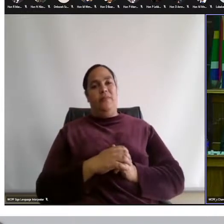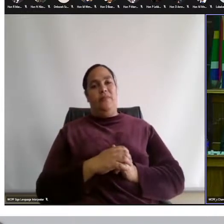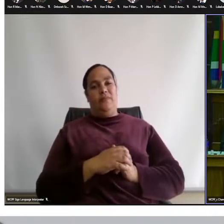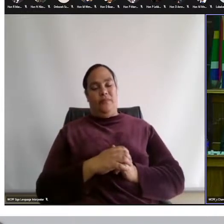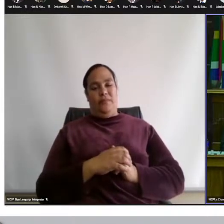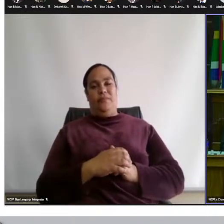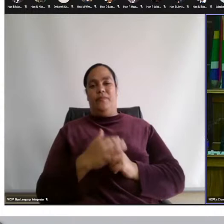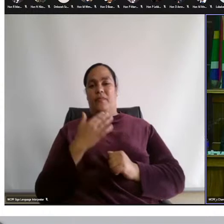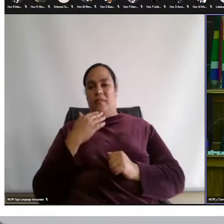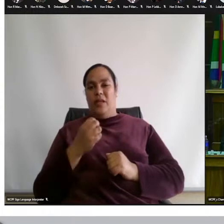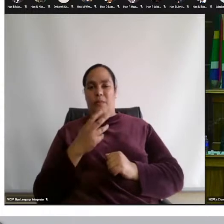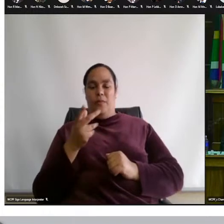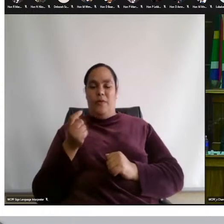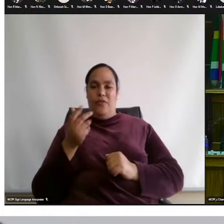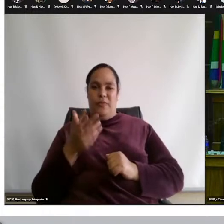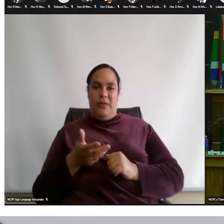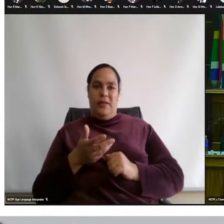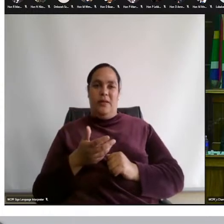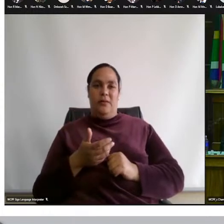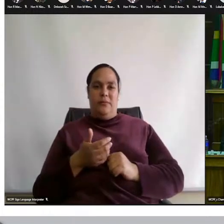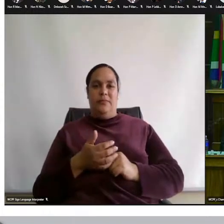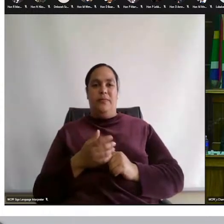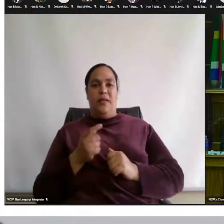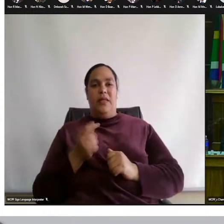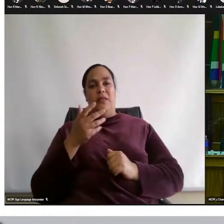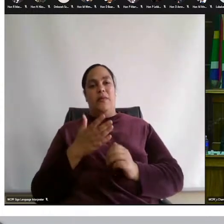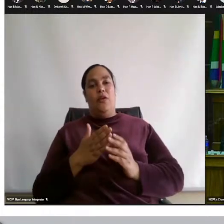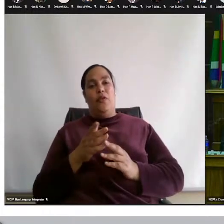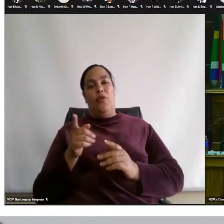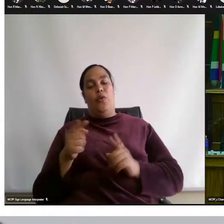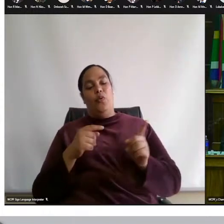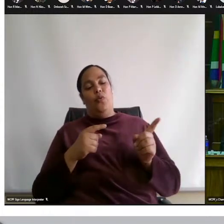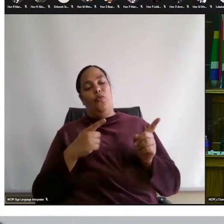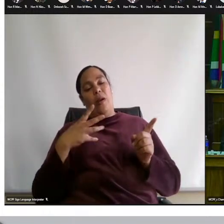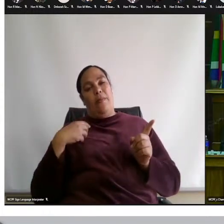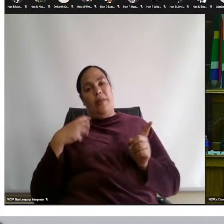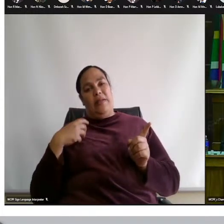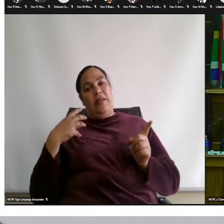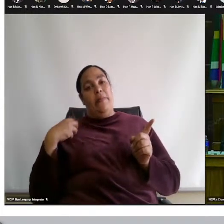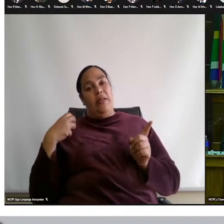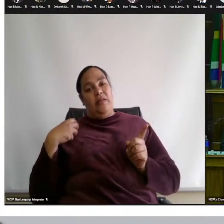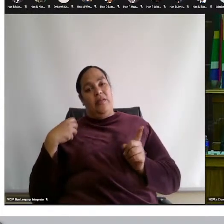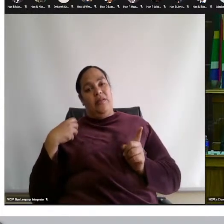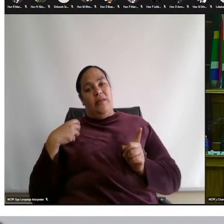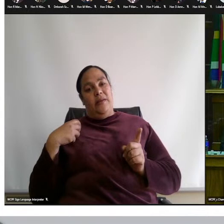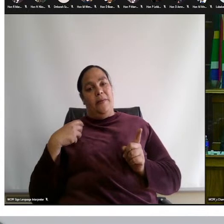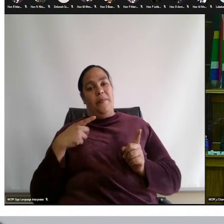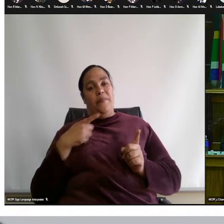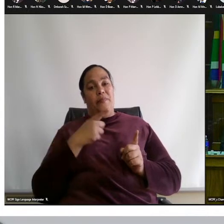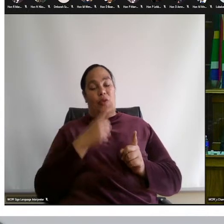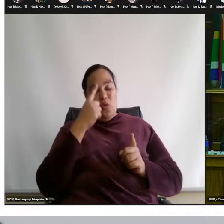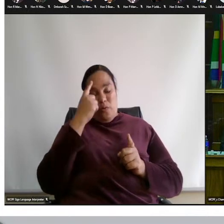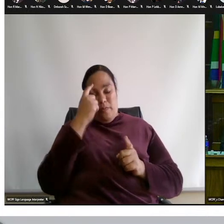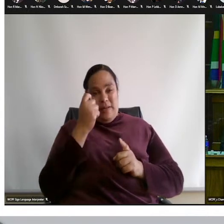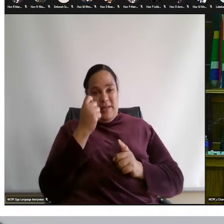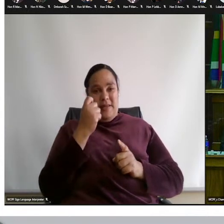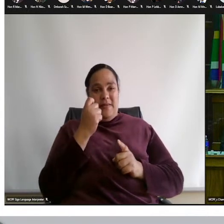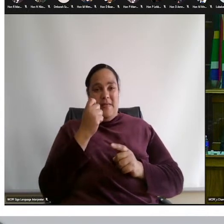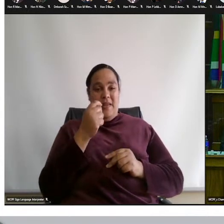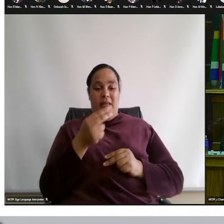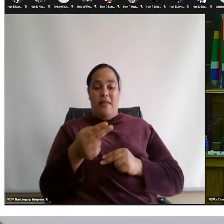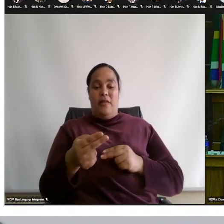Thank you very much, Speaker. Speaker, through you to the Minister. Minister, do you believe that the